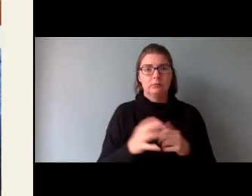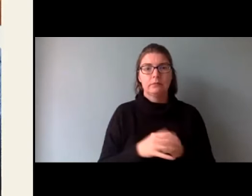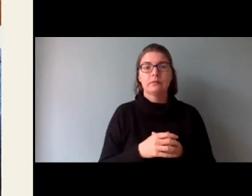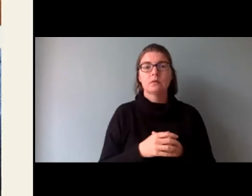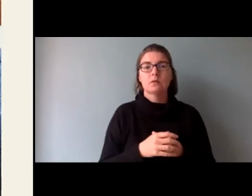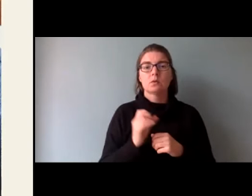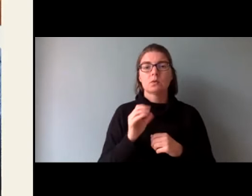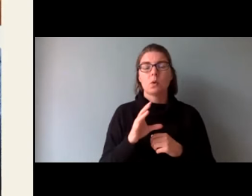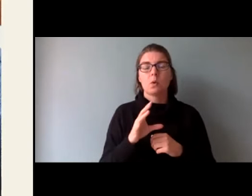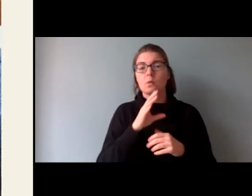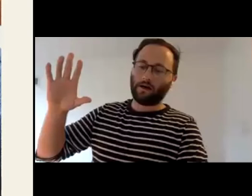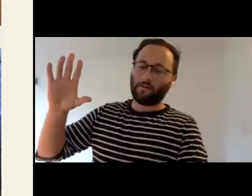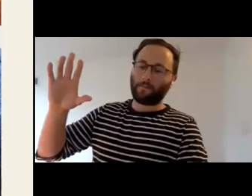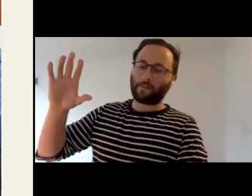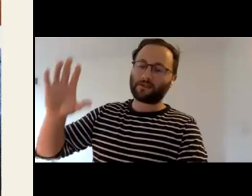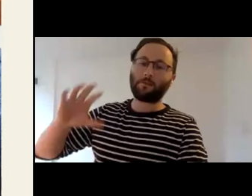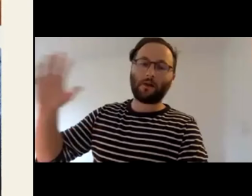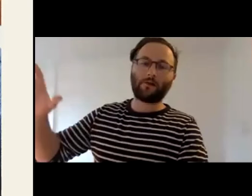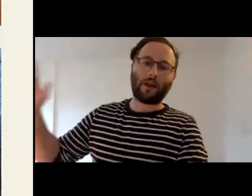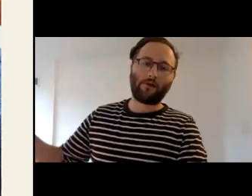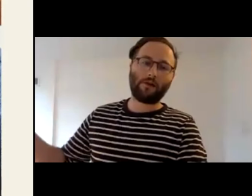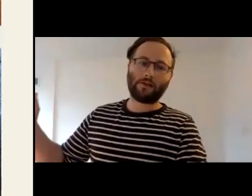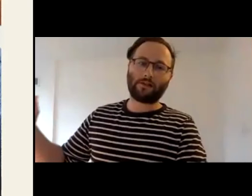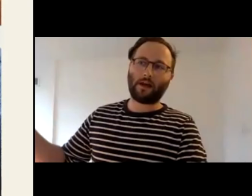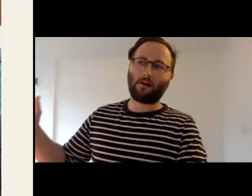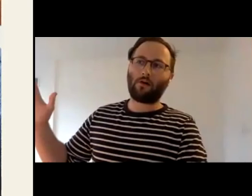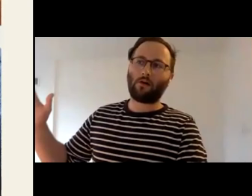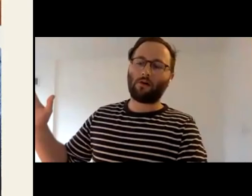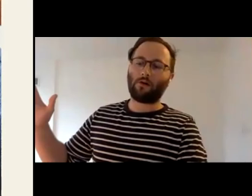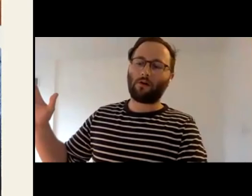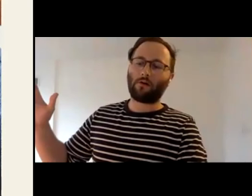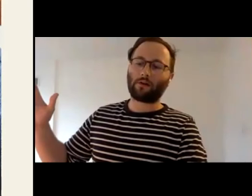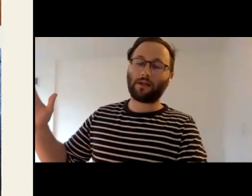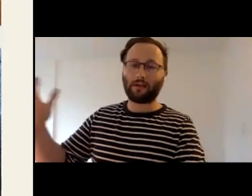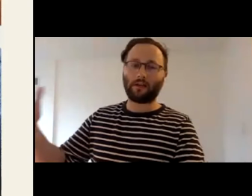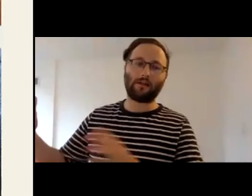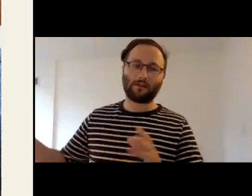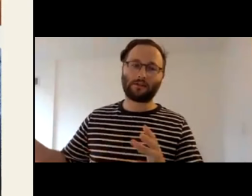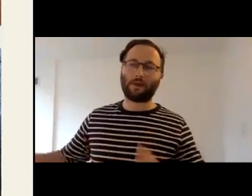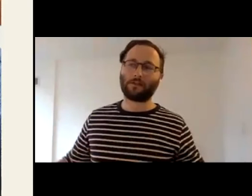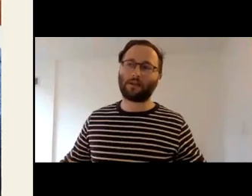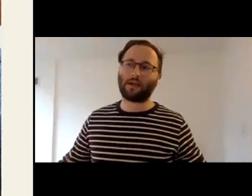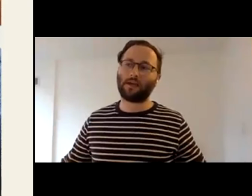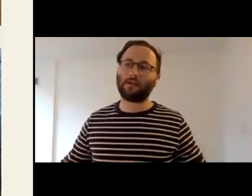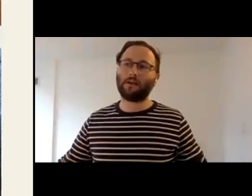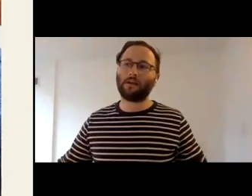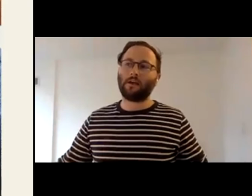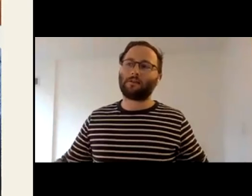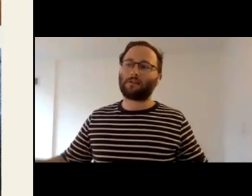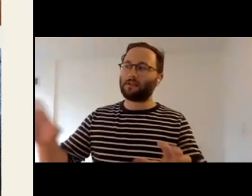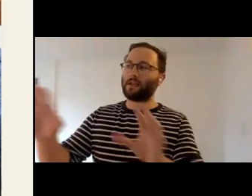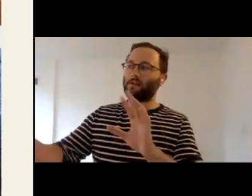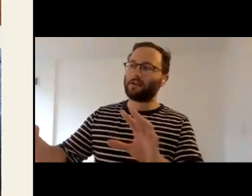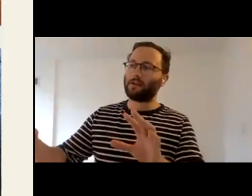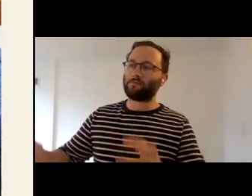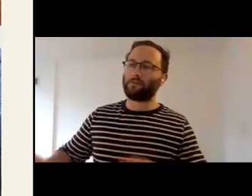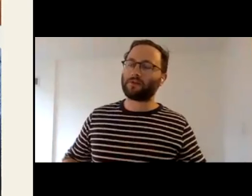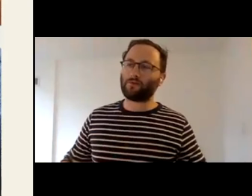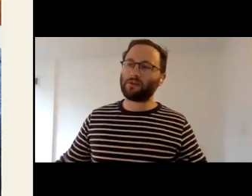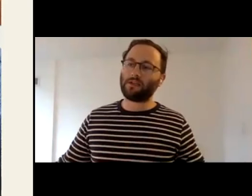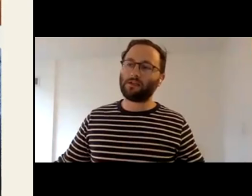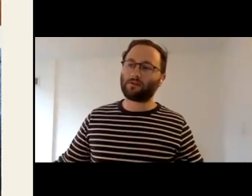at what are some other areas that are killing it in this space. And to take a look at